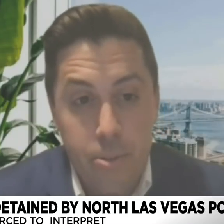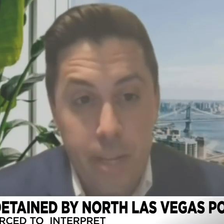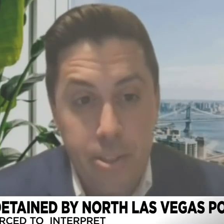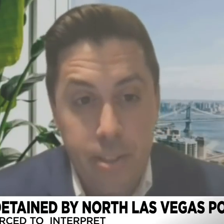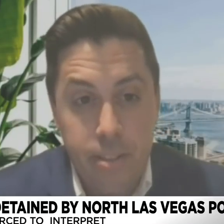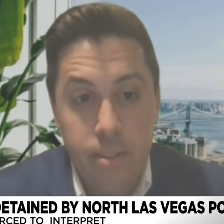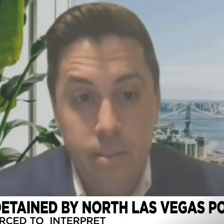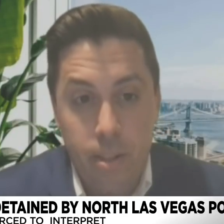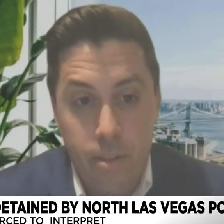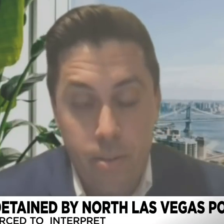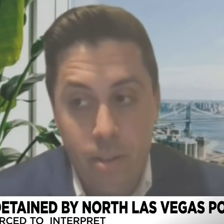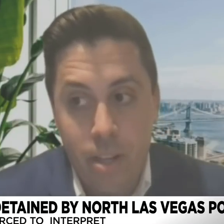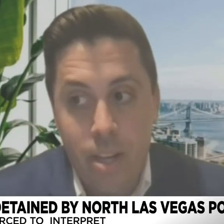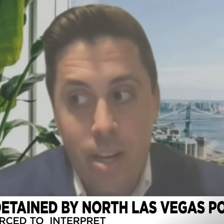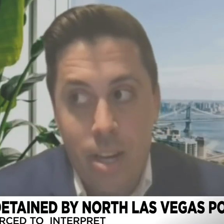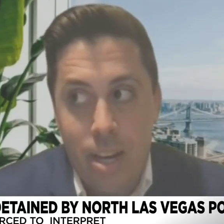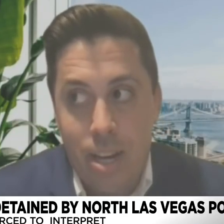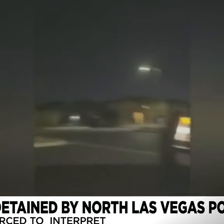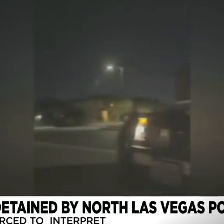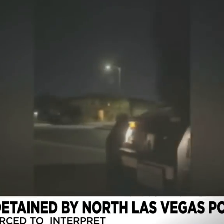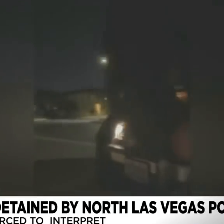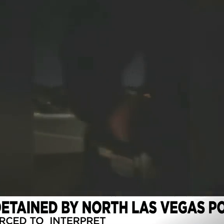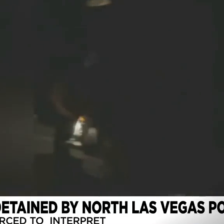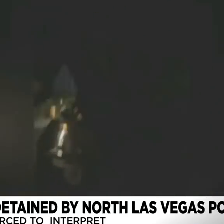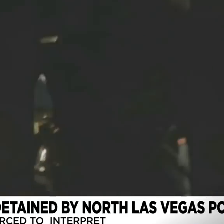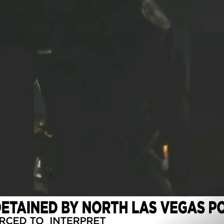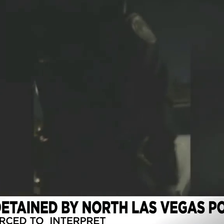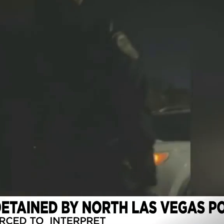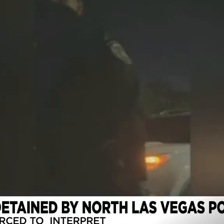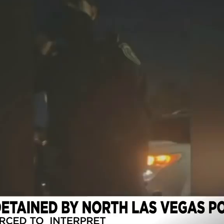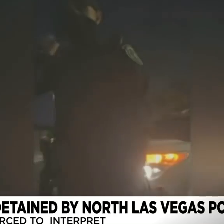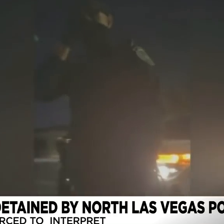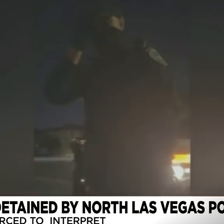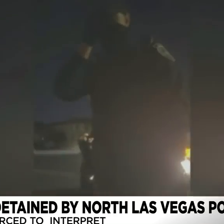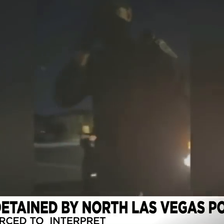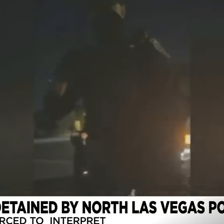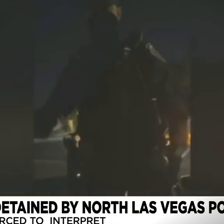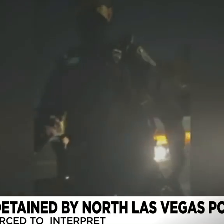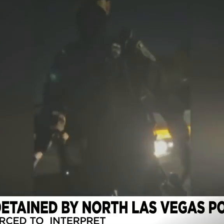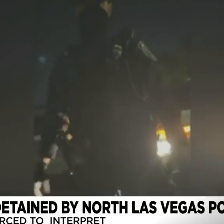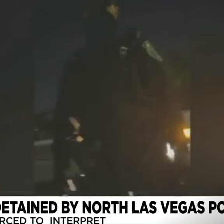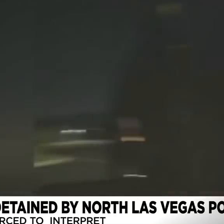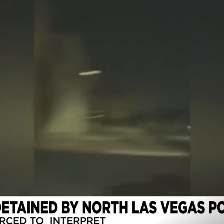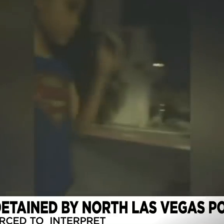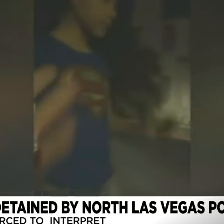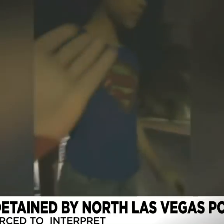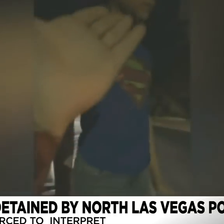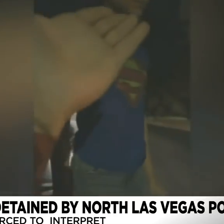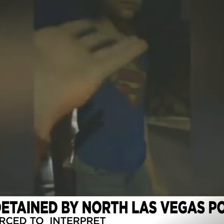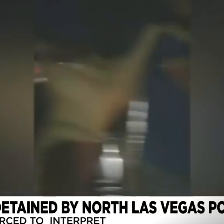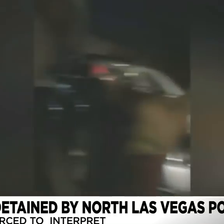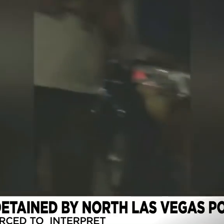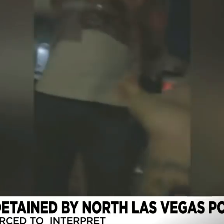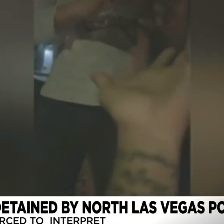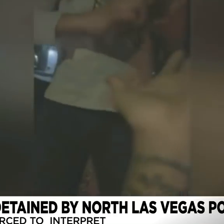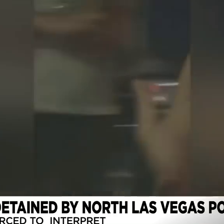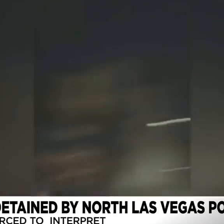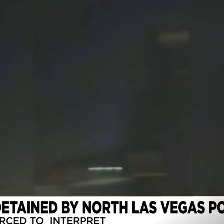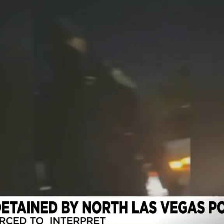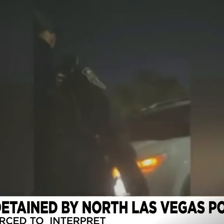lawyer with one of the top firms in the country. He argues the kids were put in a position they should not have been. Many police departments have